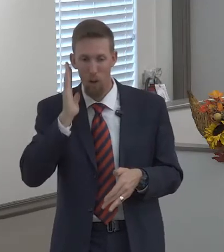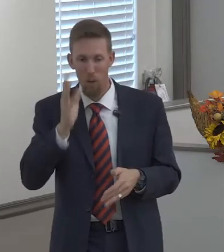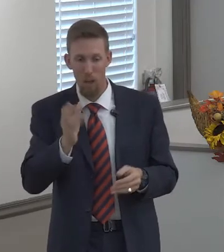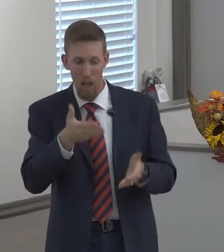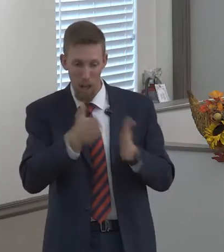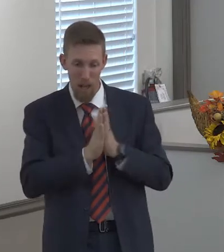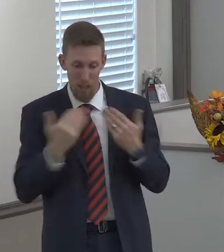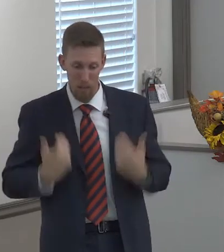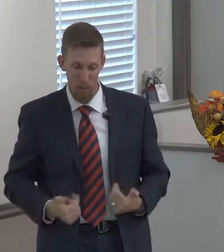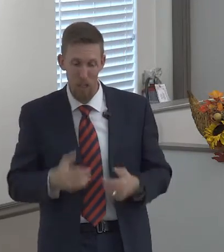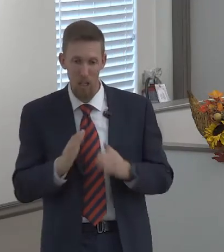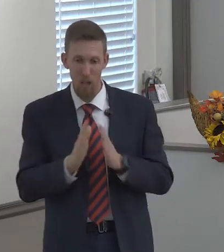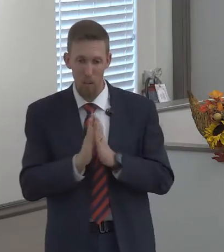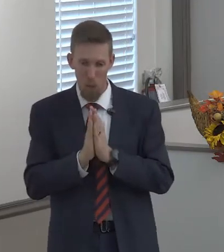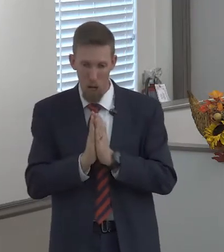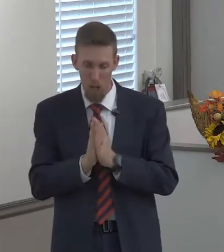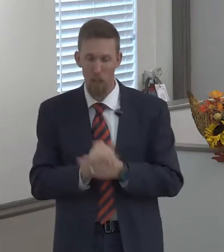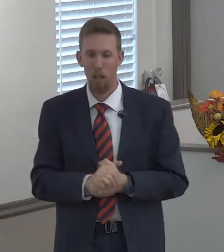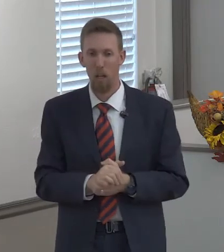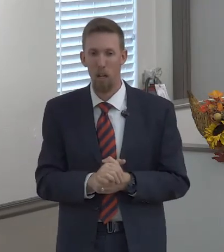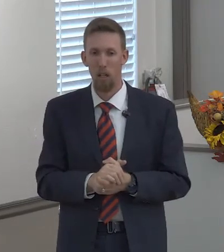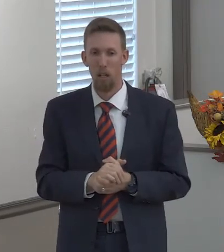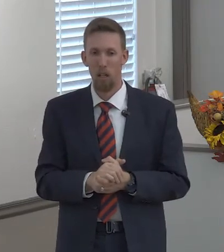hand. And